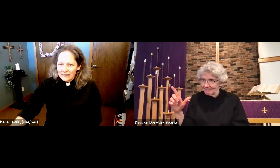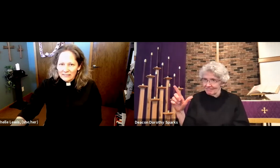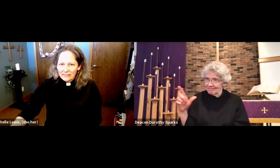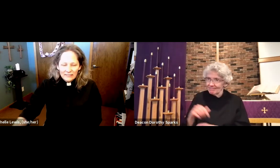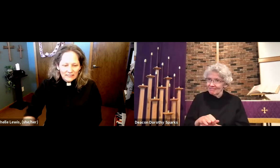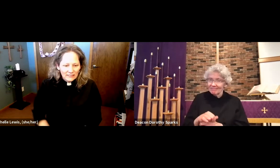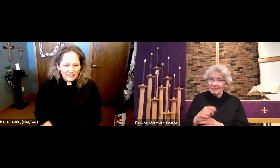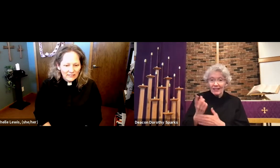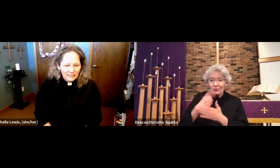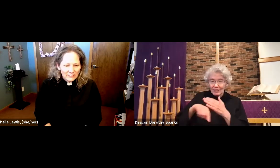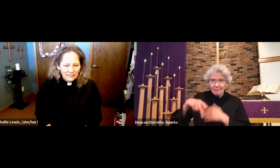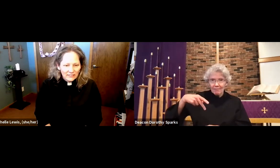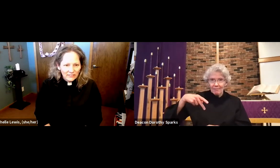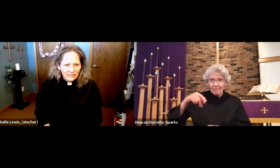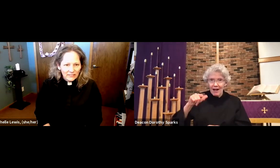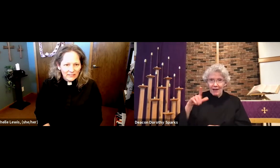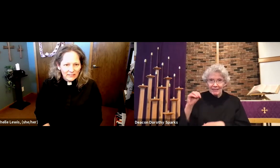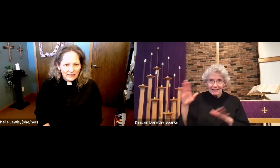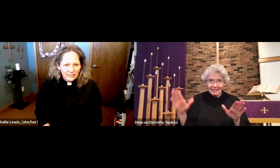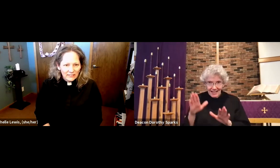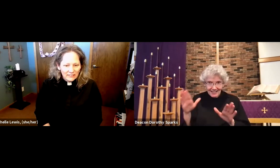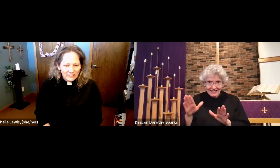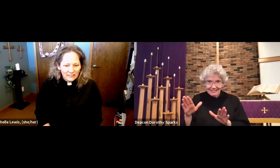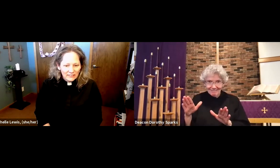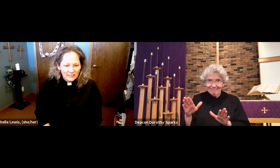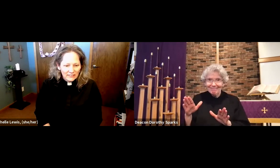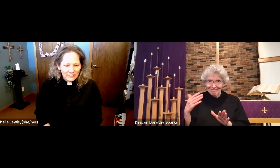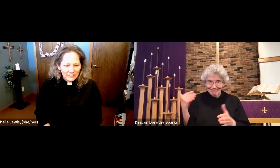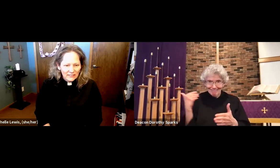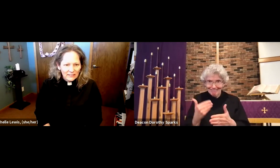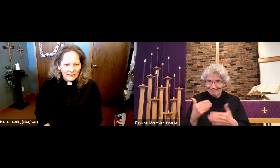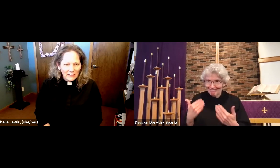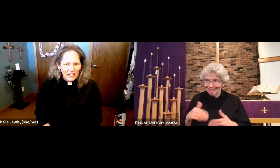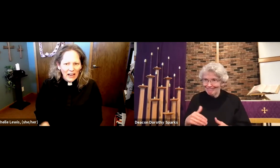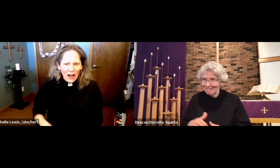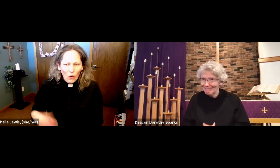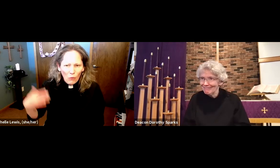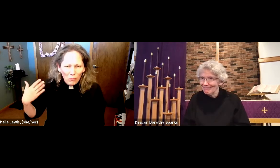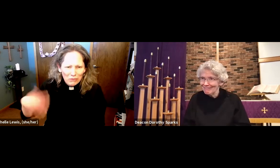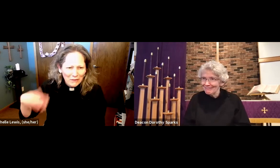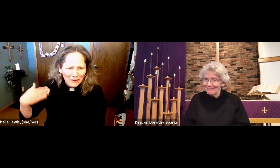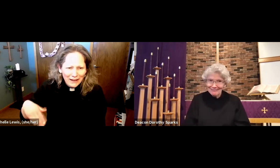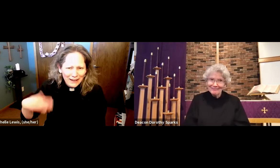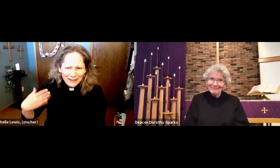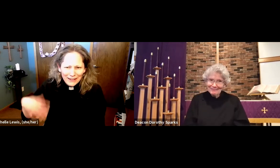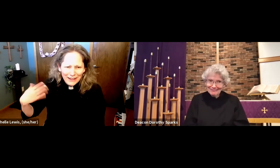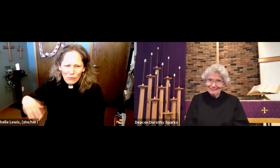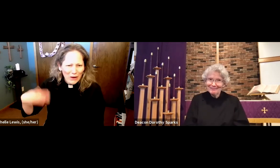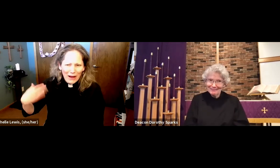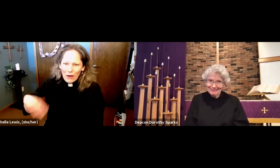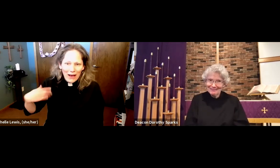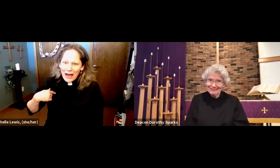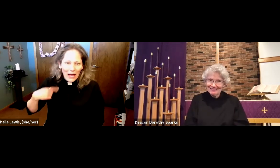Today is Sunday, March 21st. Today is the fifth Sunday of Lent, and next week will be